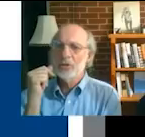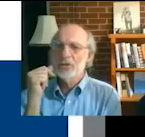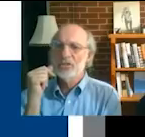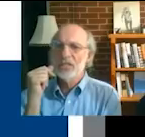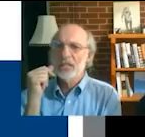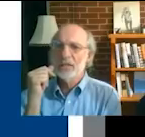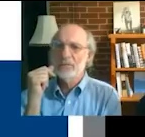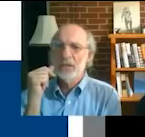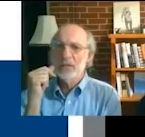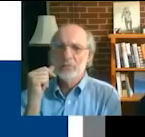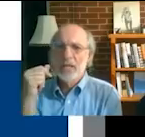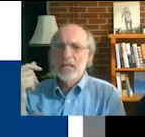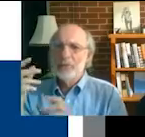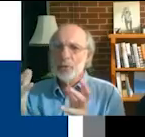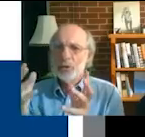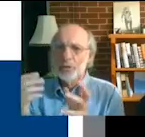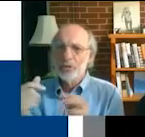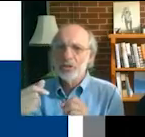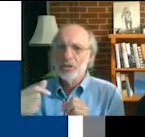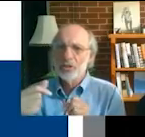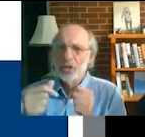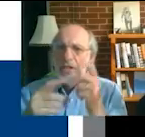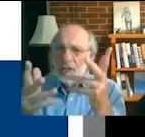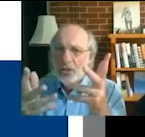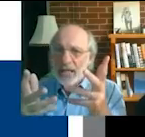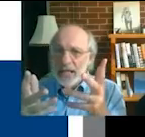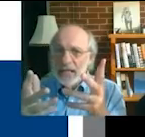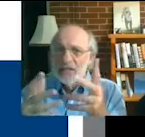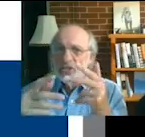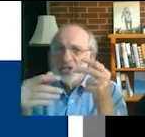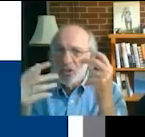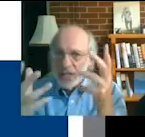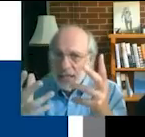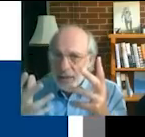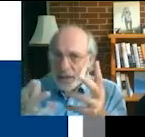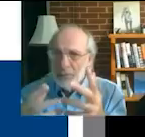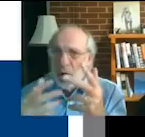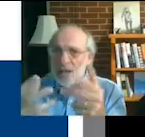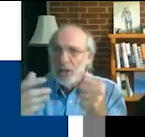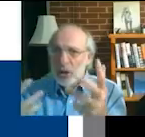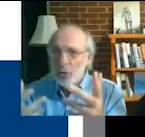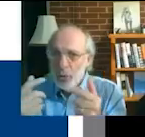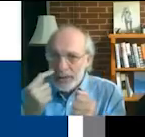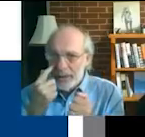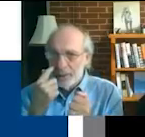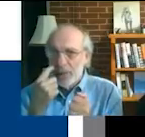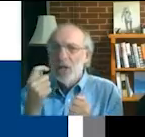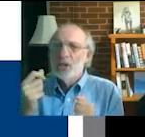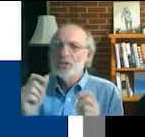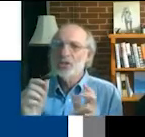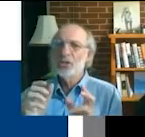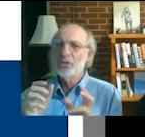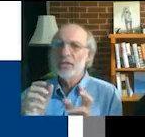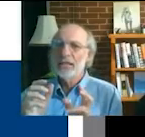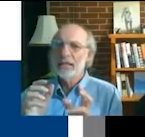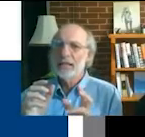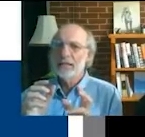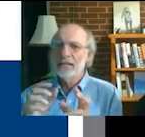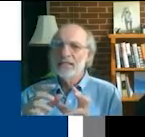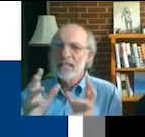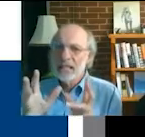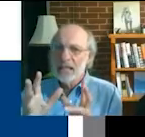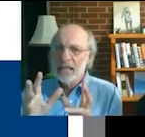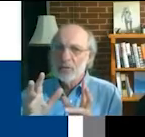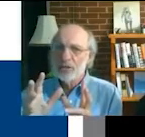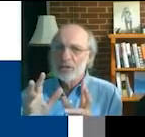other words, everywhere the person goes, their hands and body go with them, so that